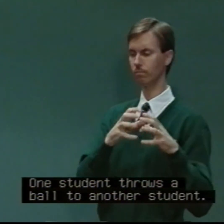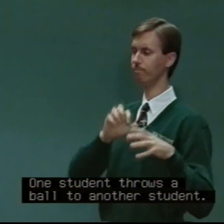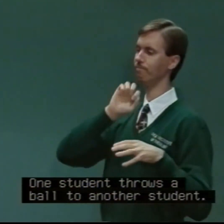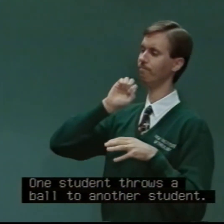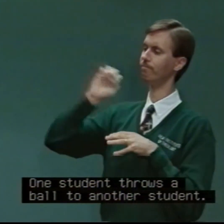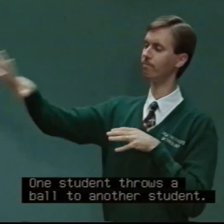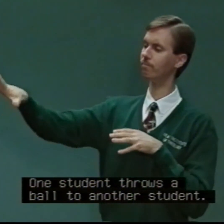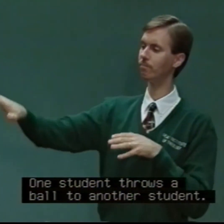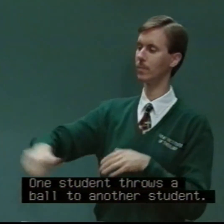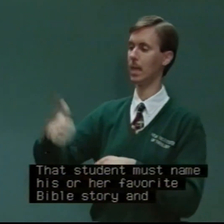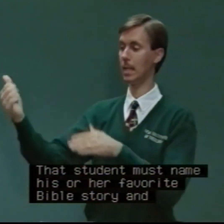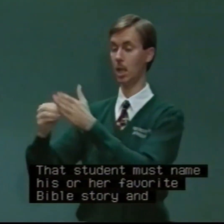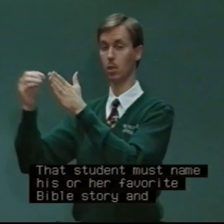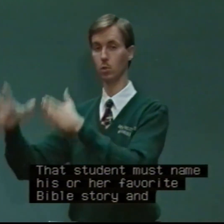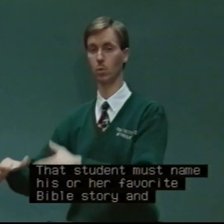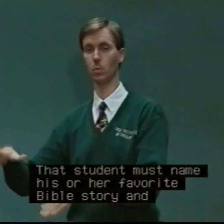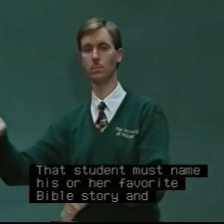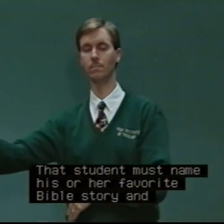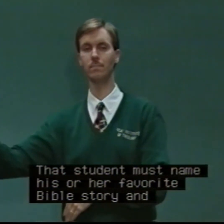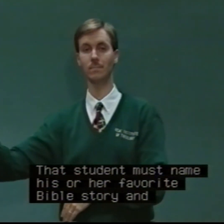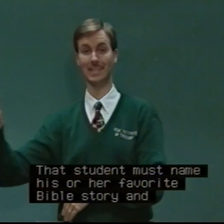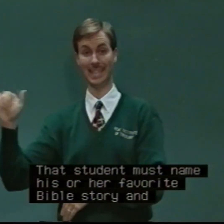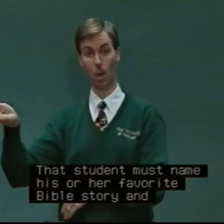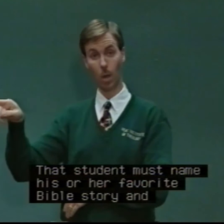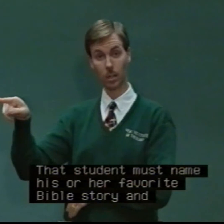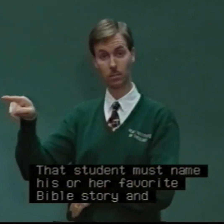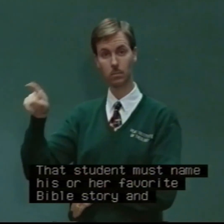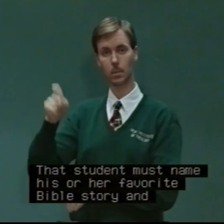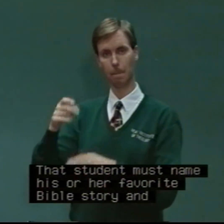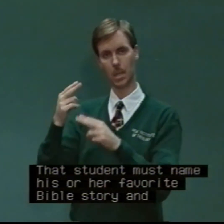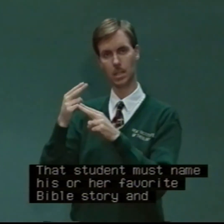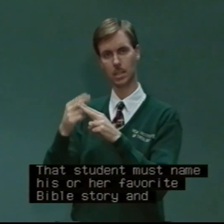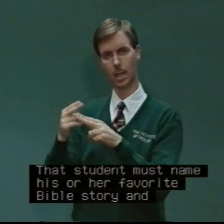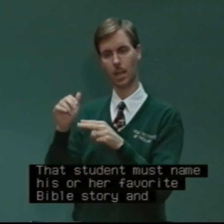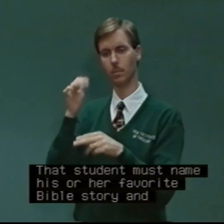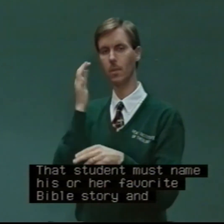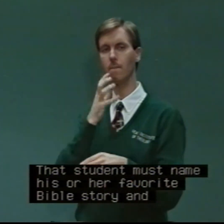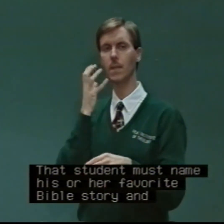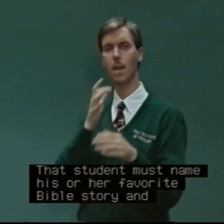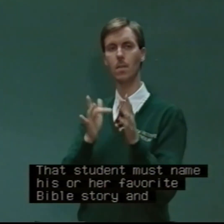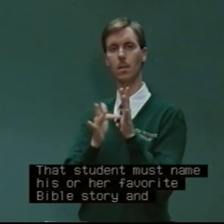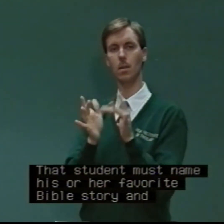One student throws a ball to another. That student must name his or her favorite Bible story.